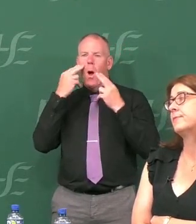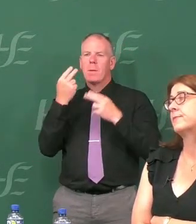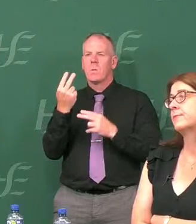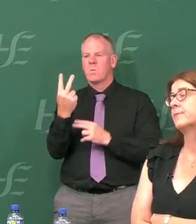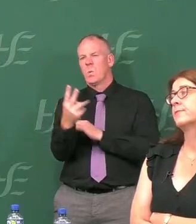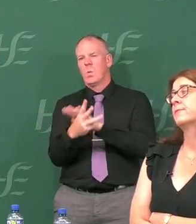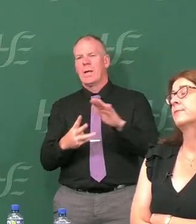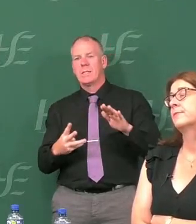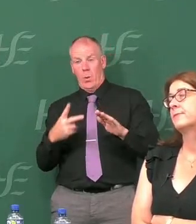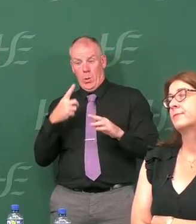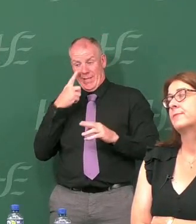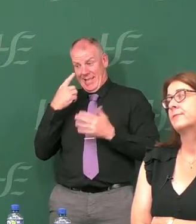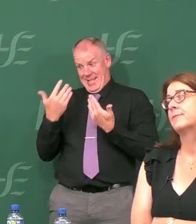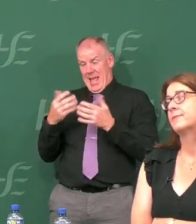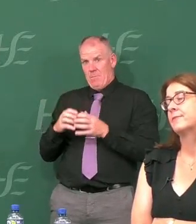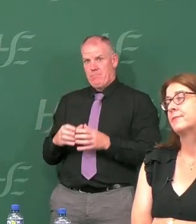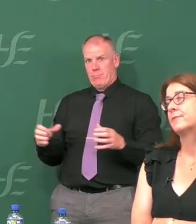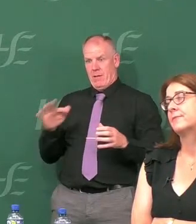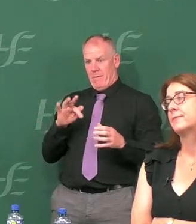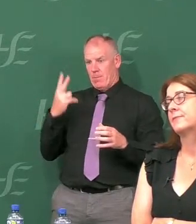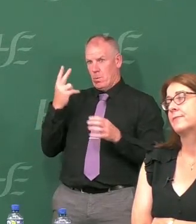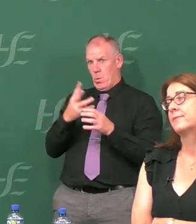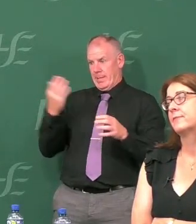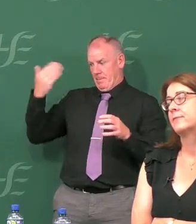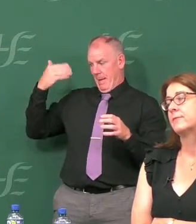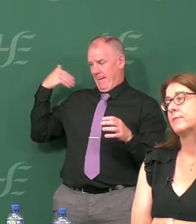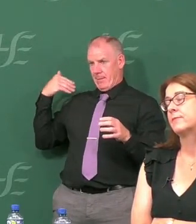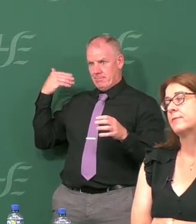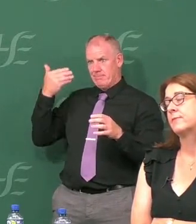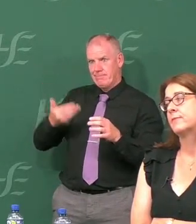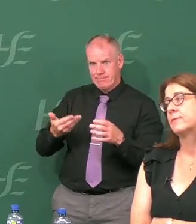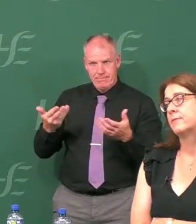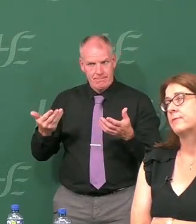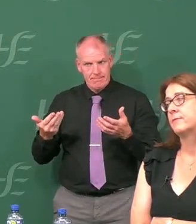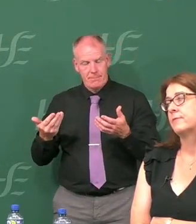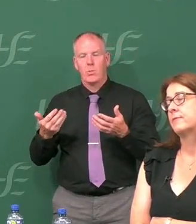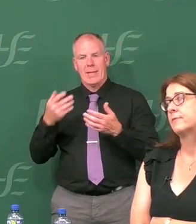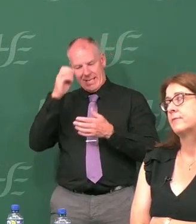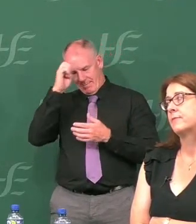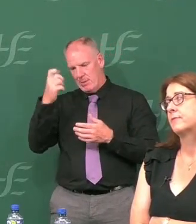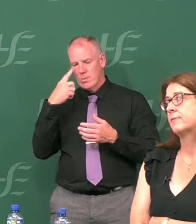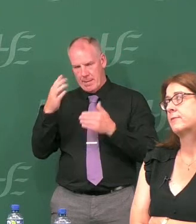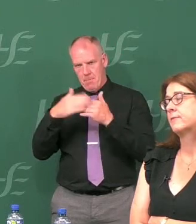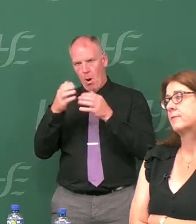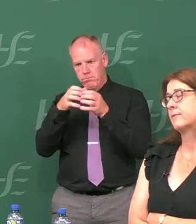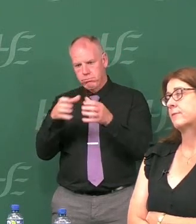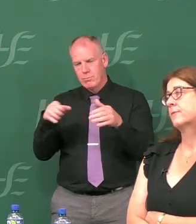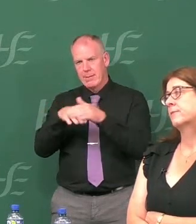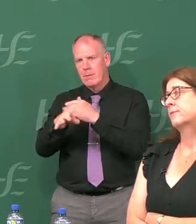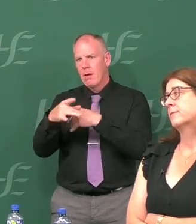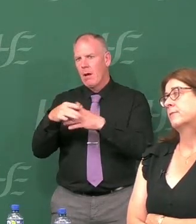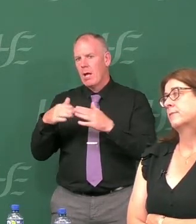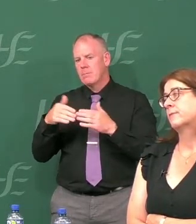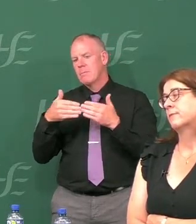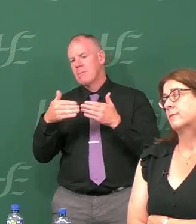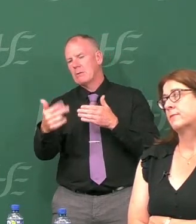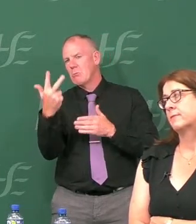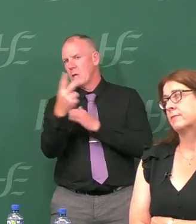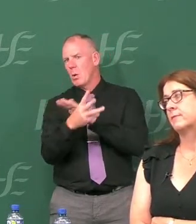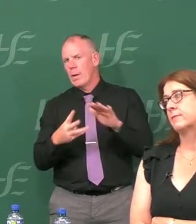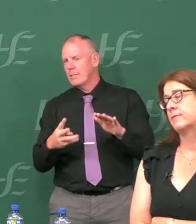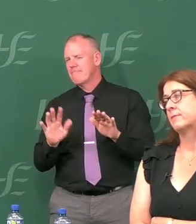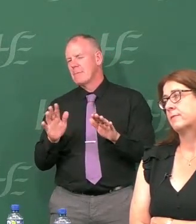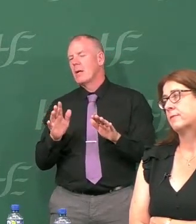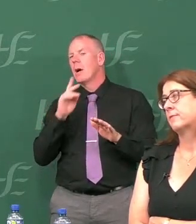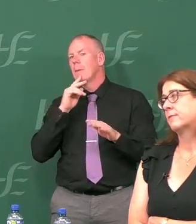we're starting to see increased cases. We would expect to see in the coming weeks increased hospitalizations. So it's not just for the 3 weeks, but I think the next 3 weeks will